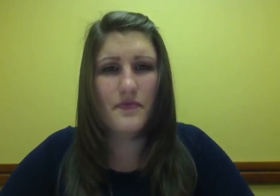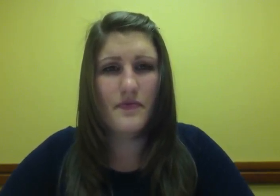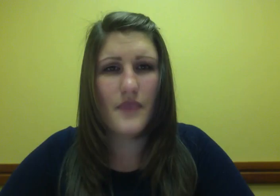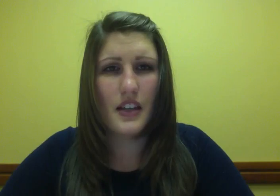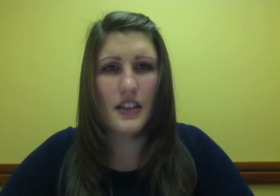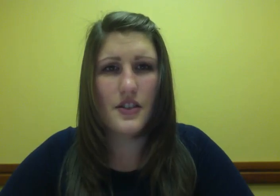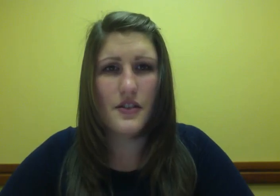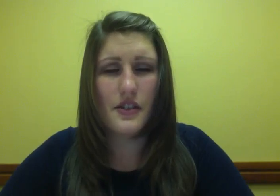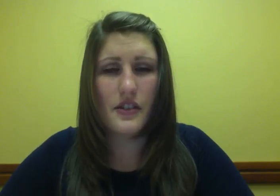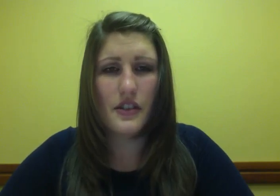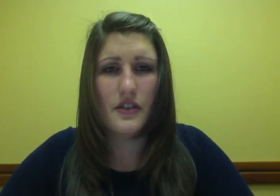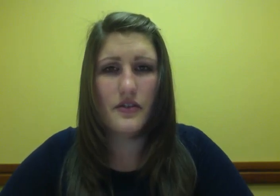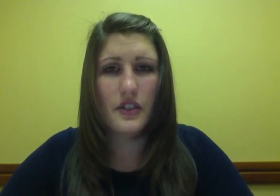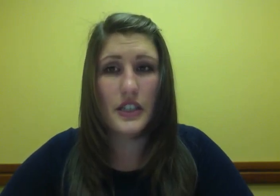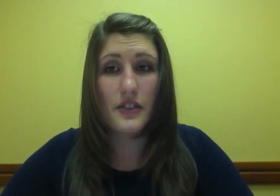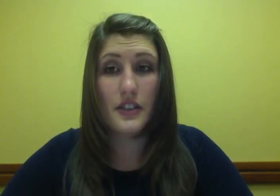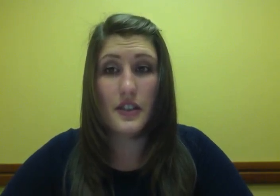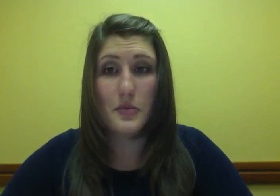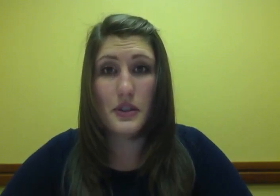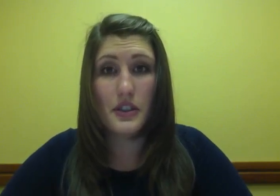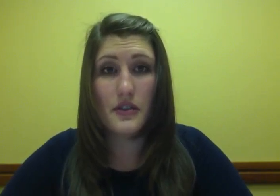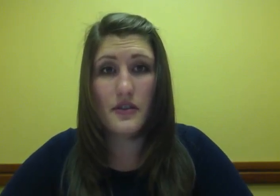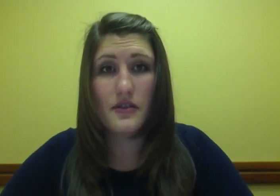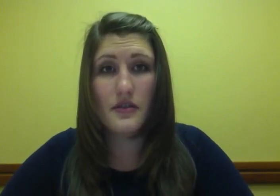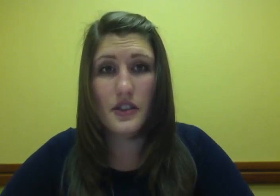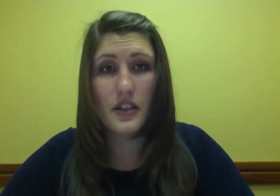I like that she uses a lot of classifiers as opposed to signs.